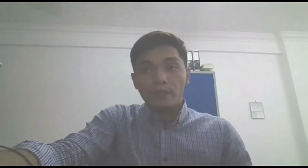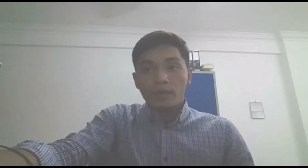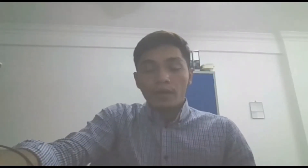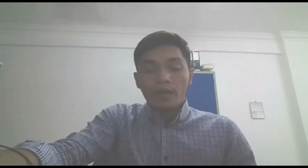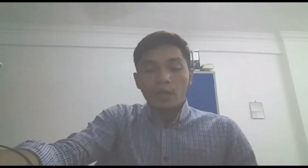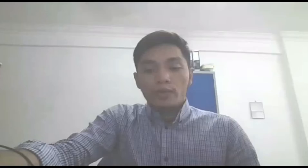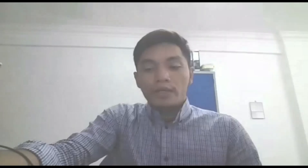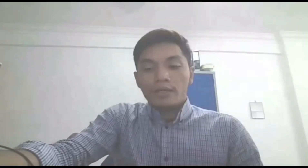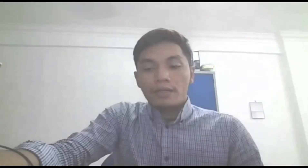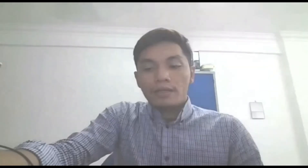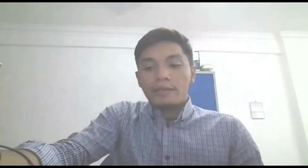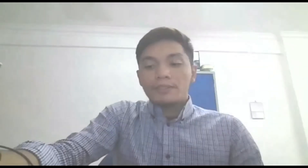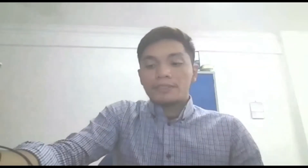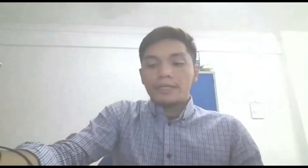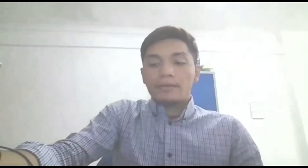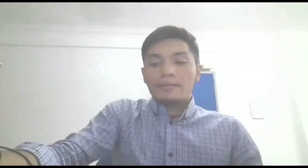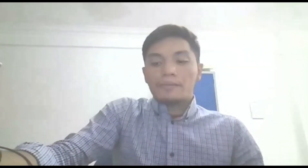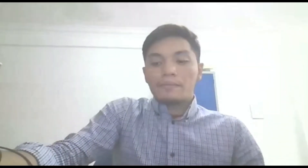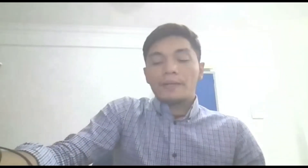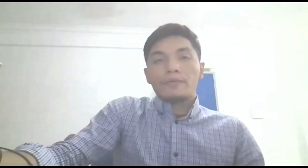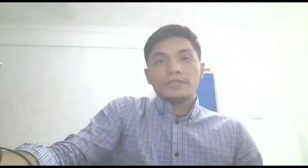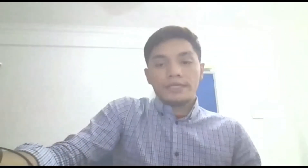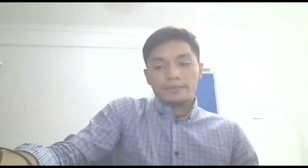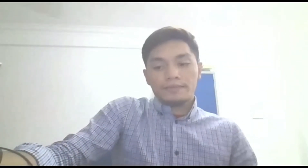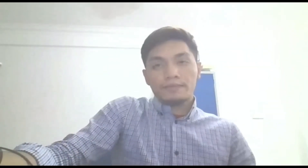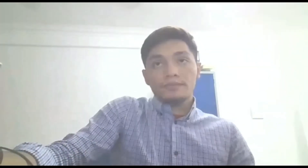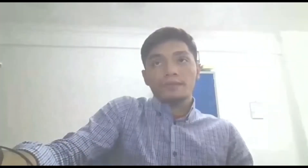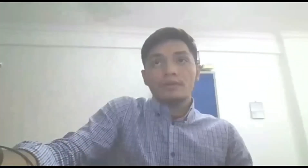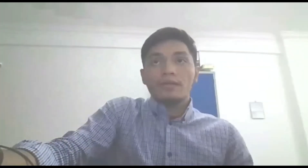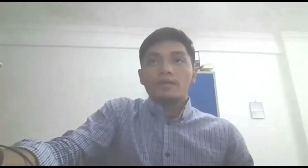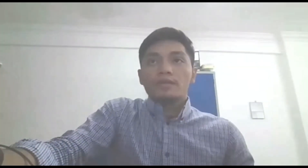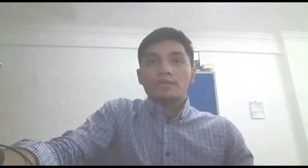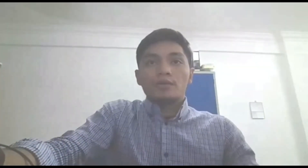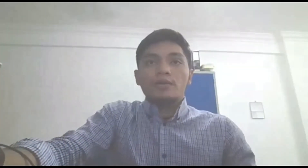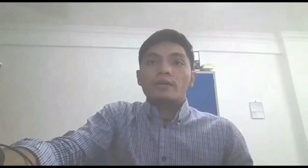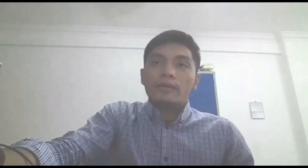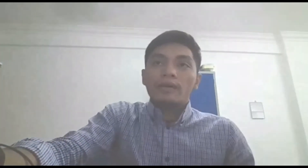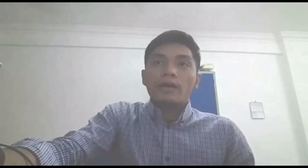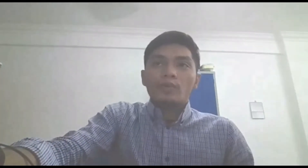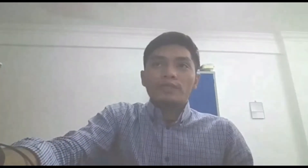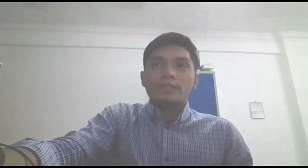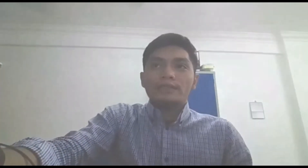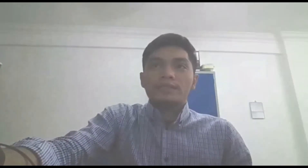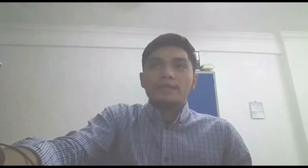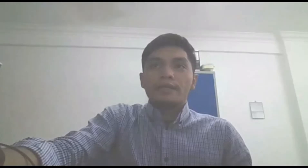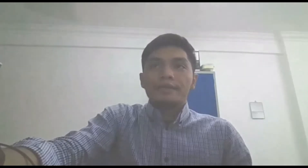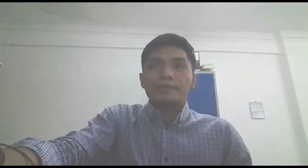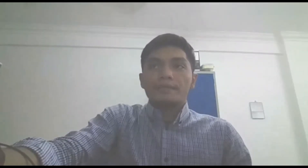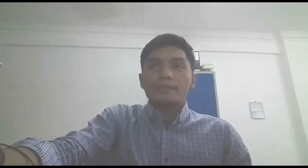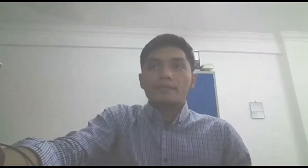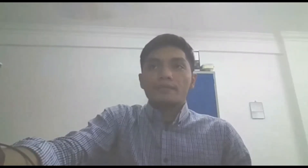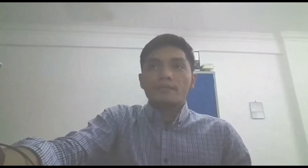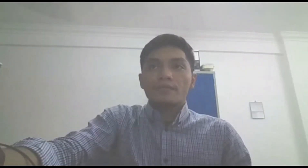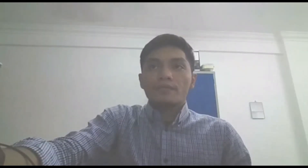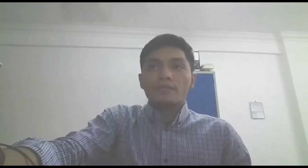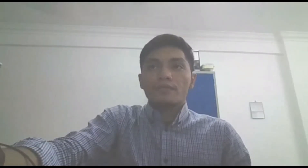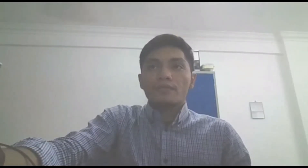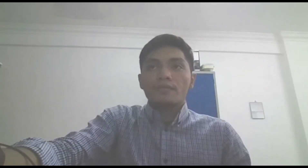now I will demonstrate my project. So I will share screen.